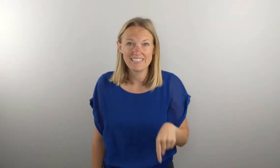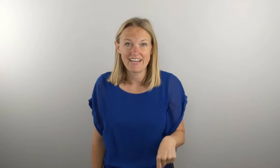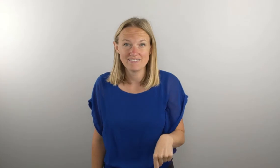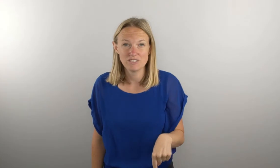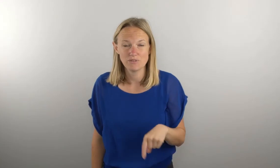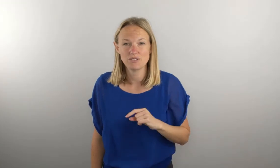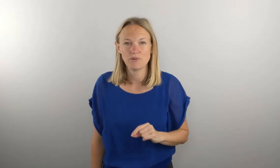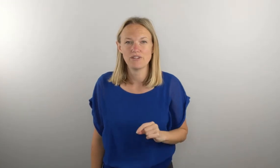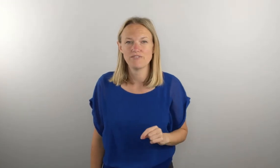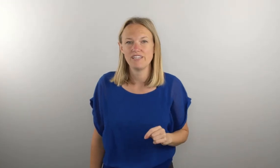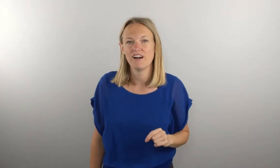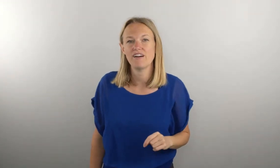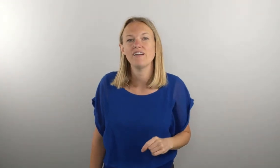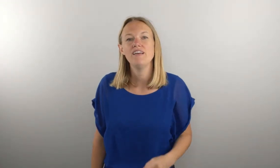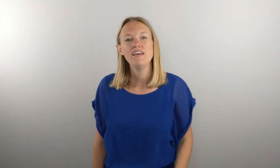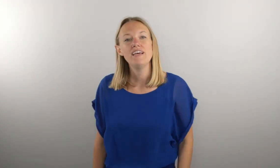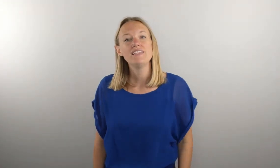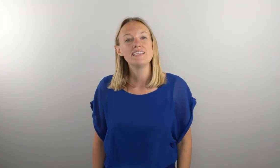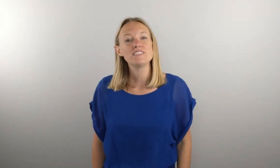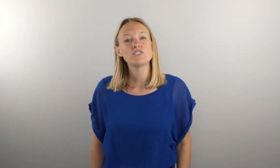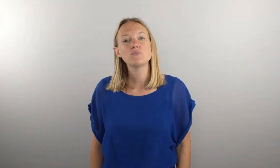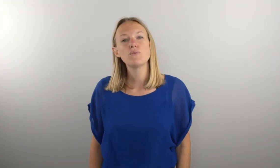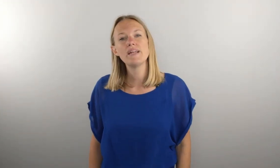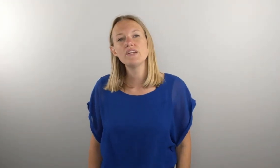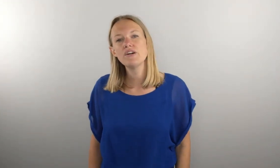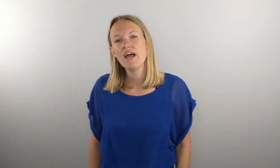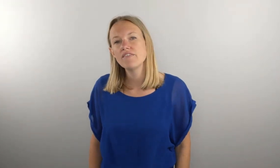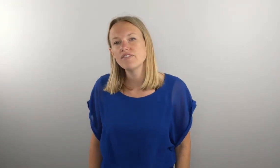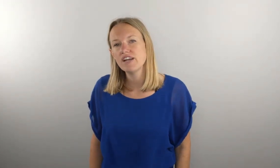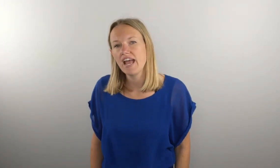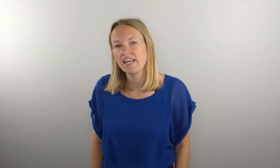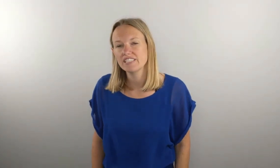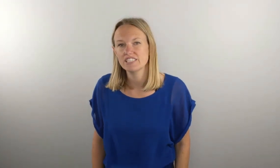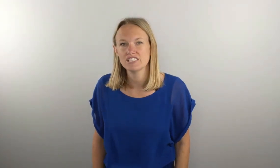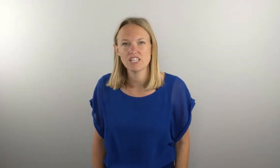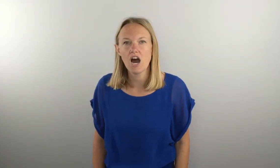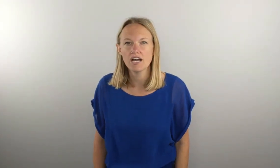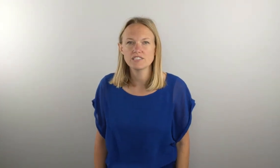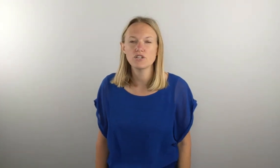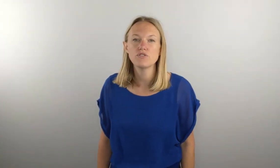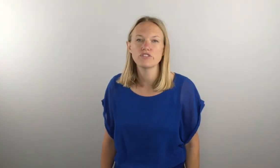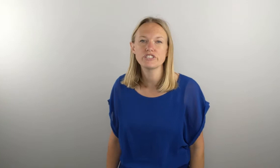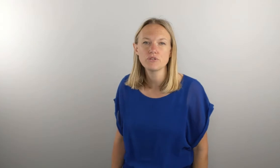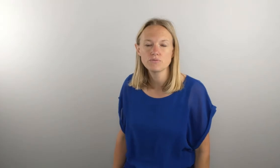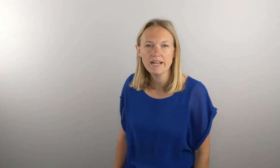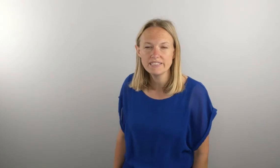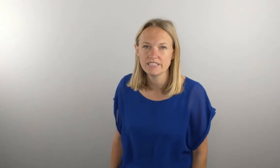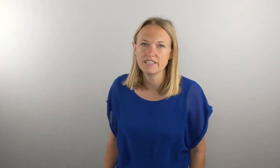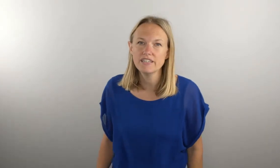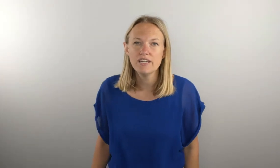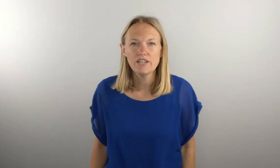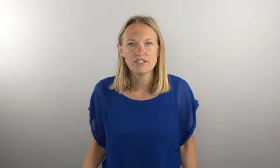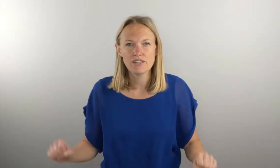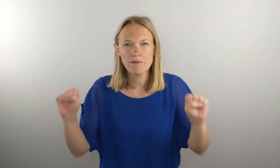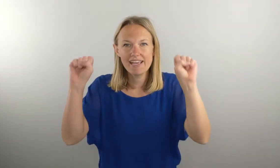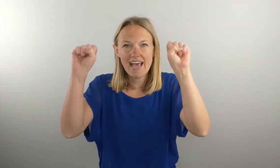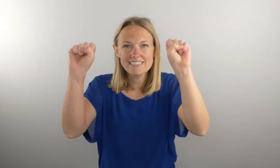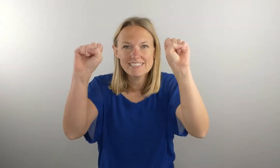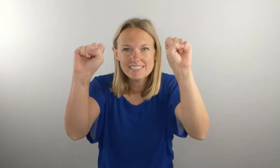down towards where your feet are. And then surrender every anxious thought. So for surrender, you're gonna make S's